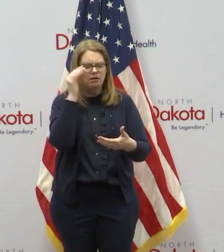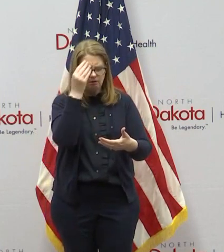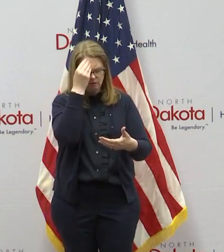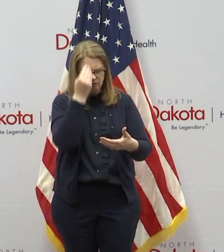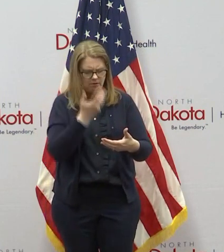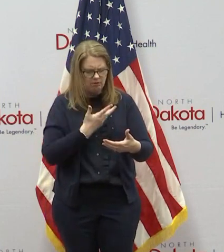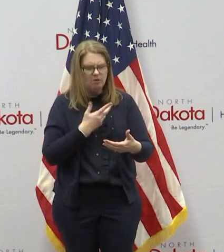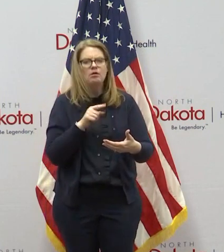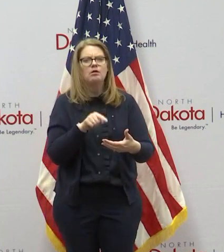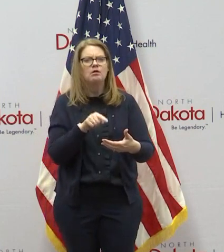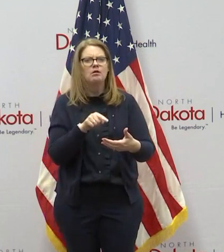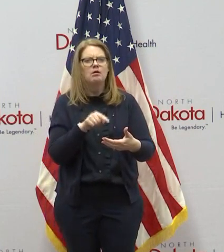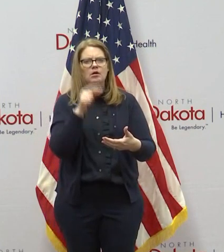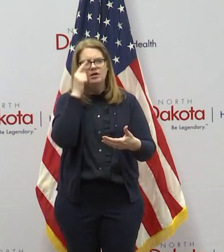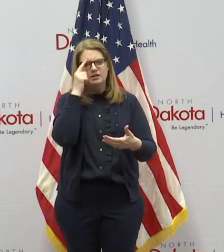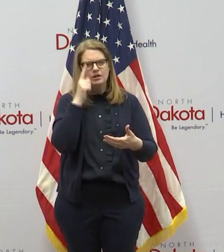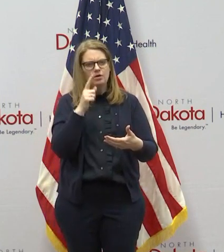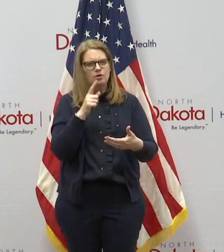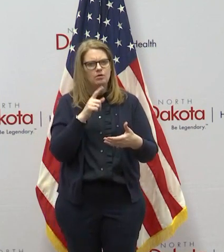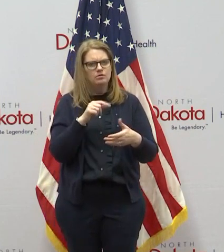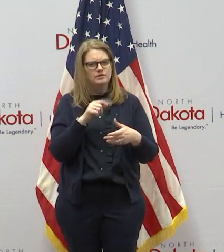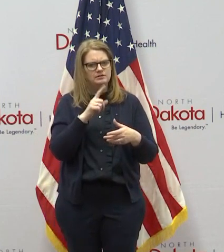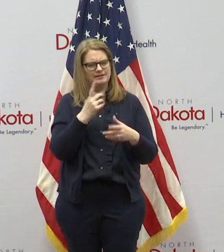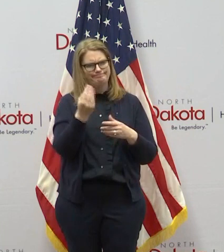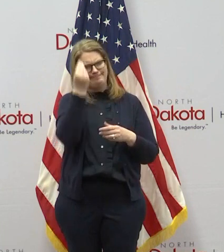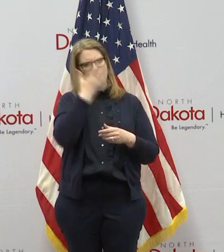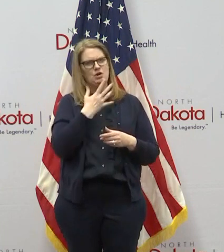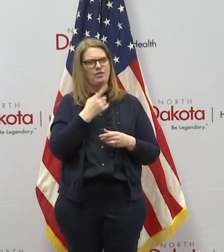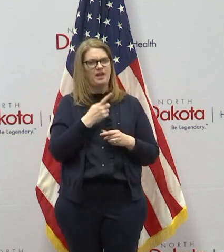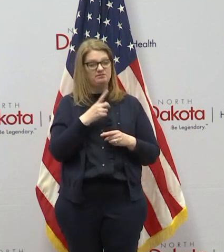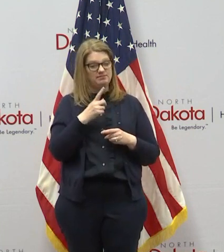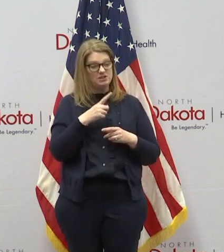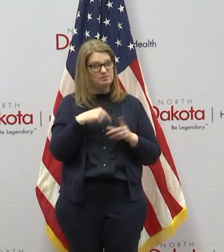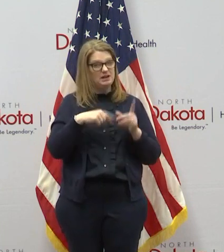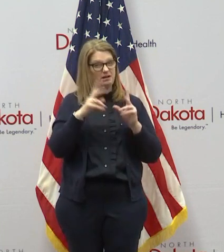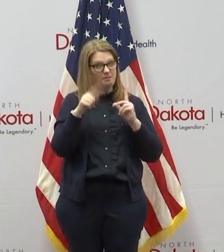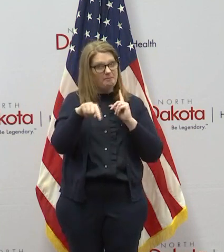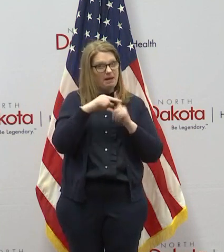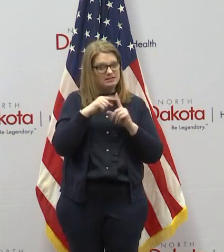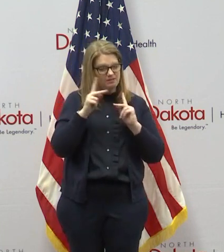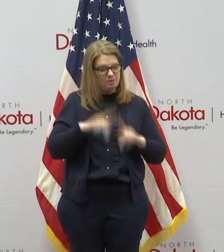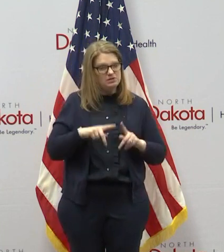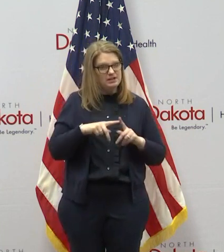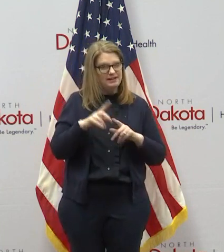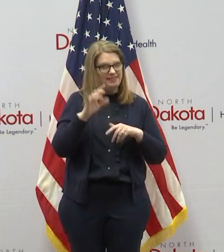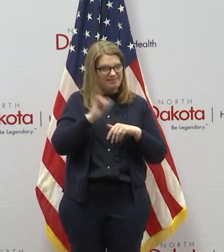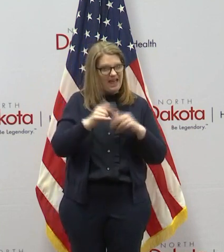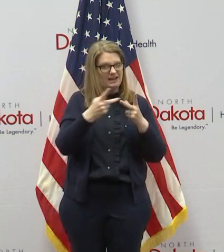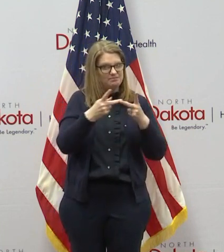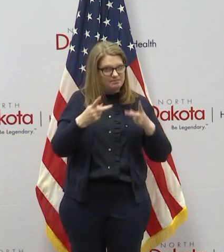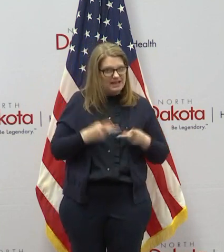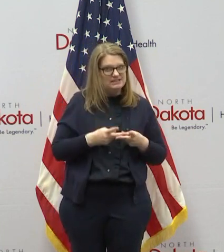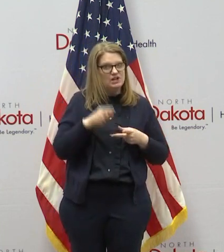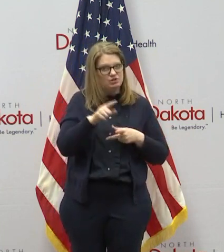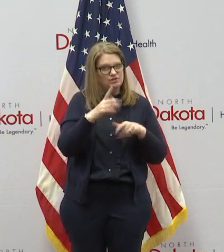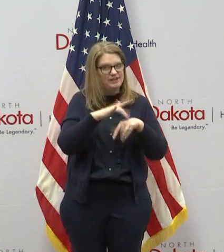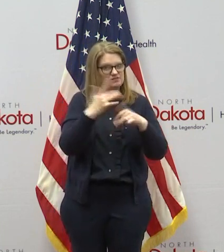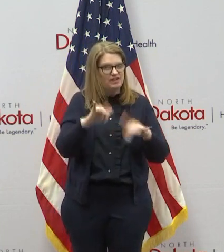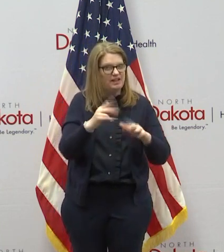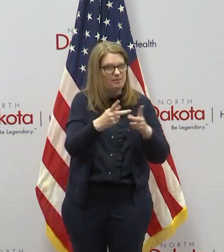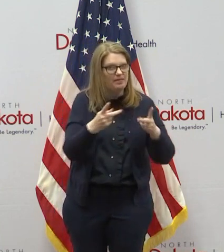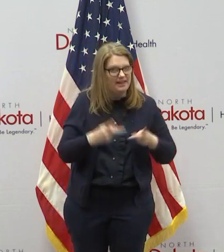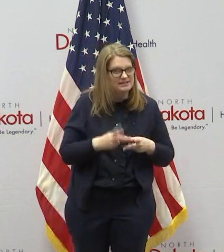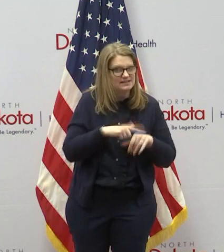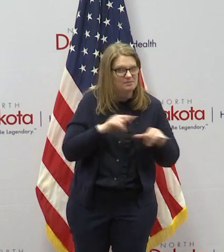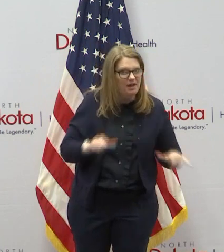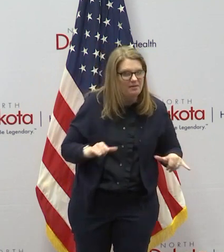things that Apple and Google are working on together. And I know that in the design plans, again, it's about protecting people's privacy